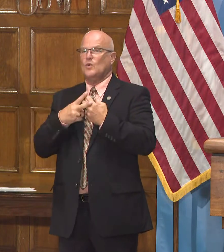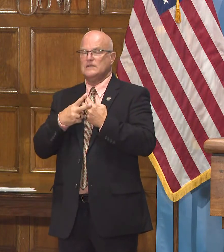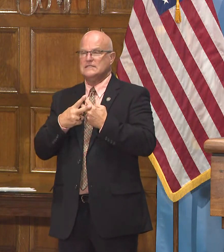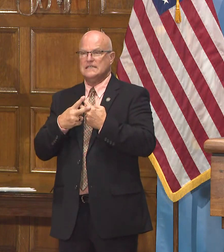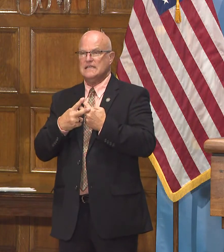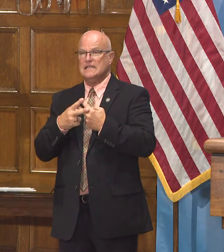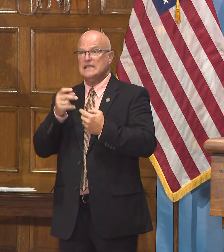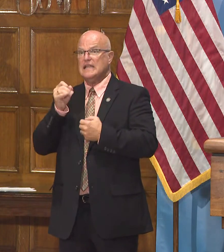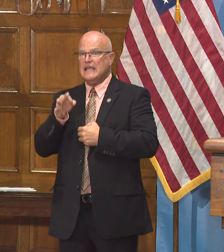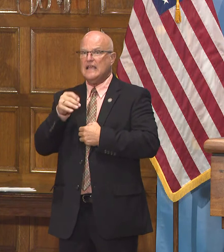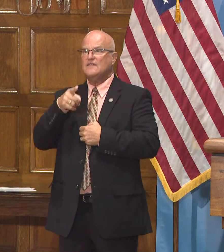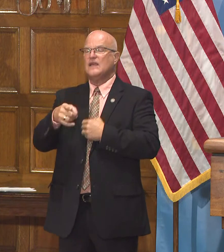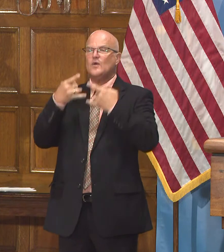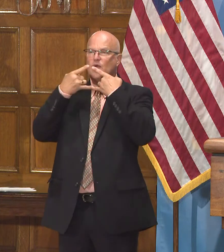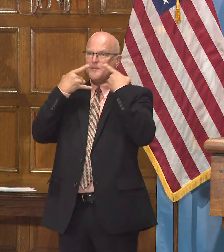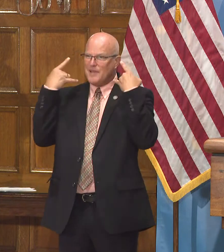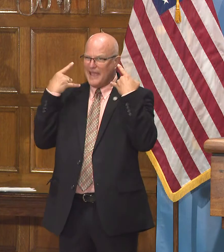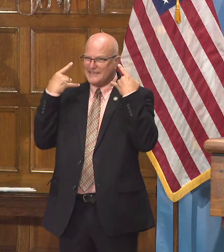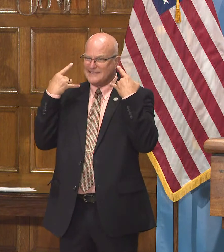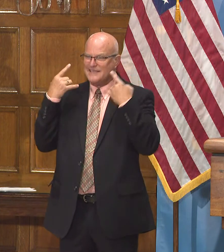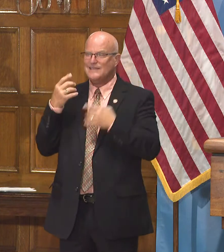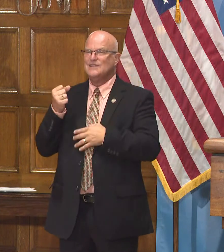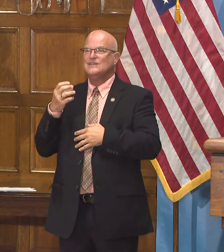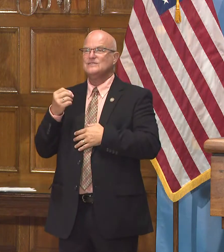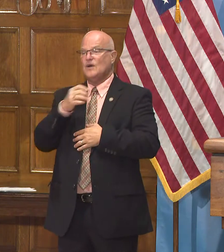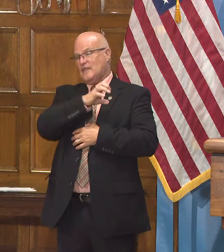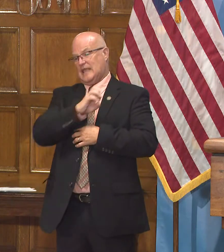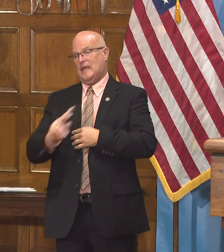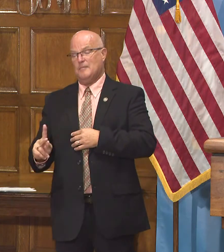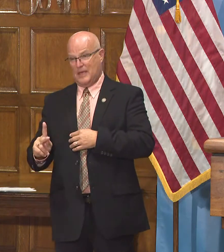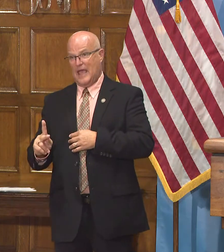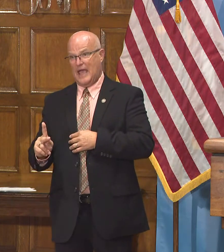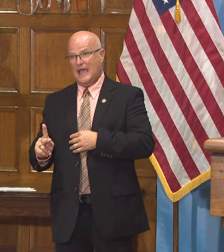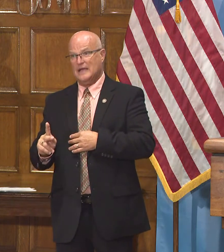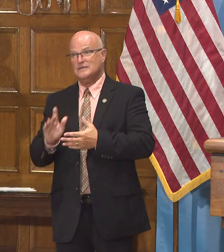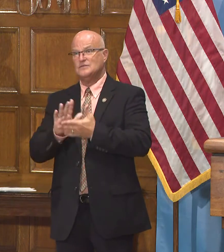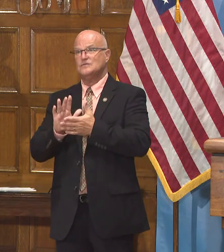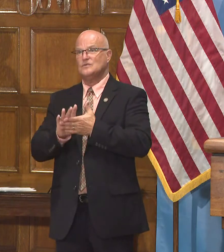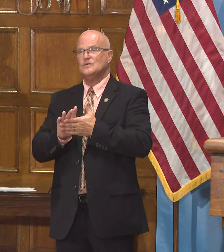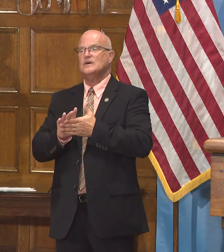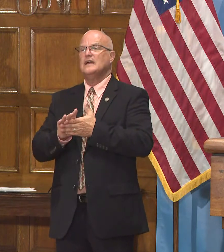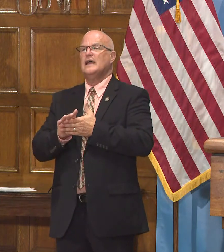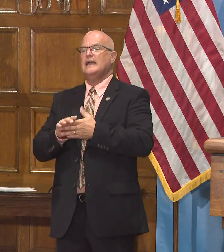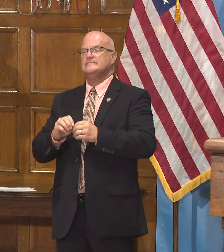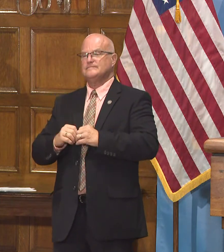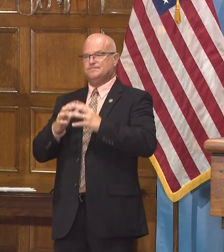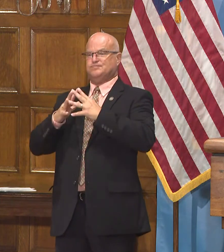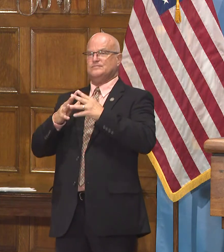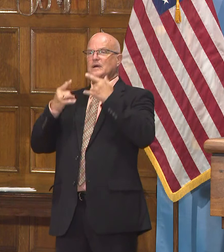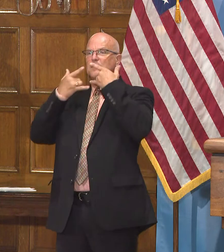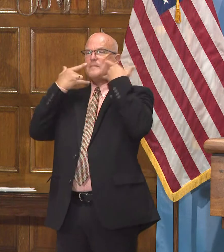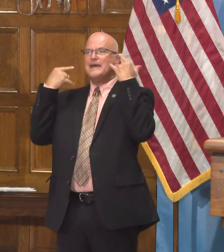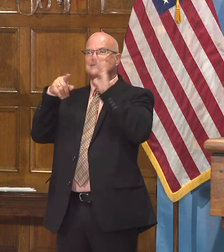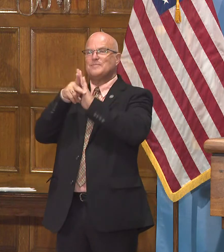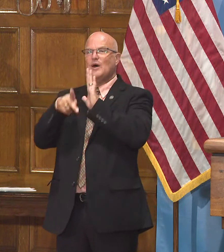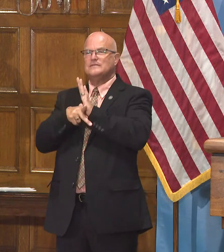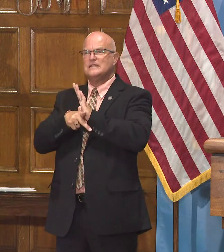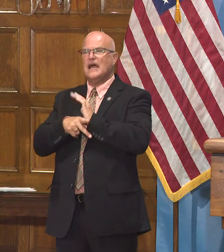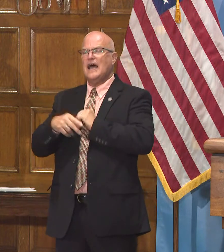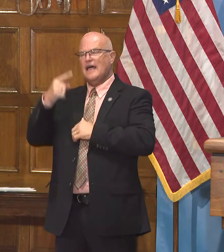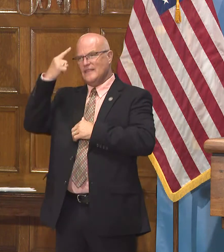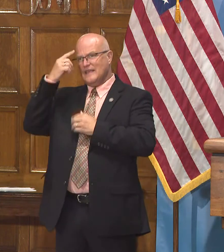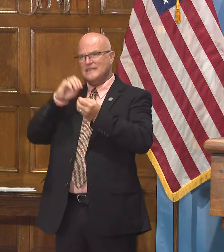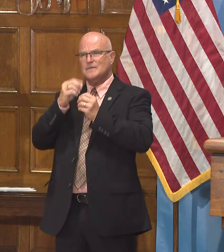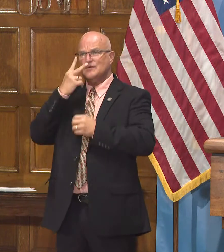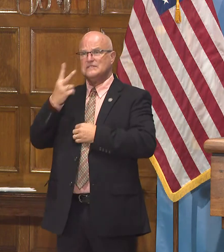quarantined if they were wearing masks. So then they came back and enacted a mask policy. I think the numbers we see